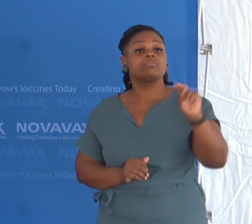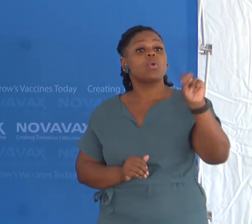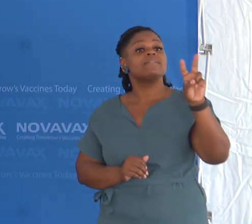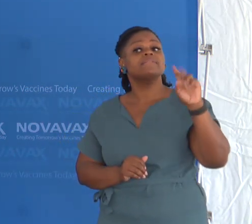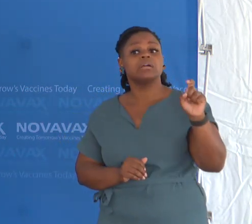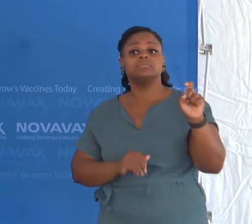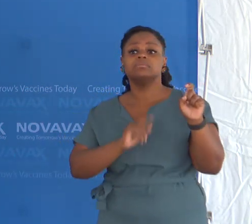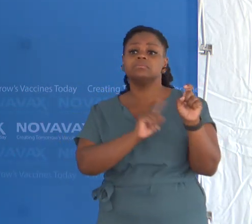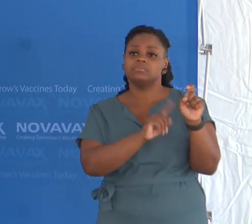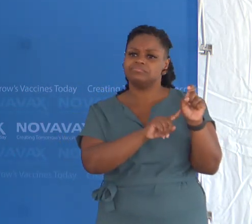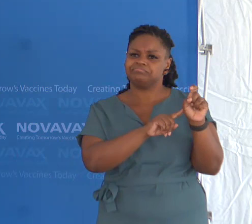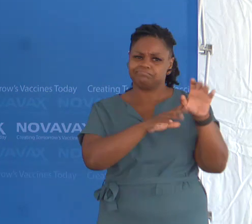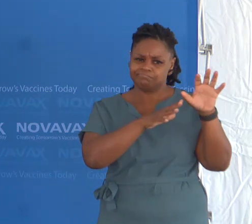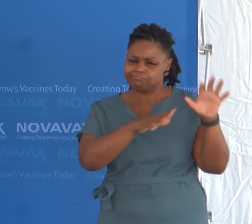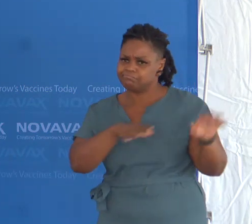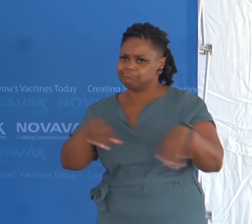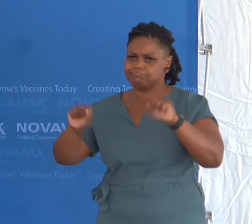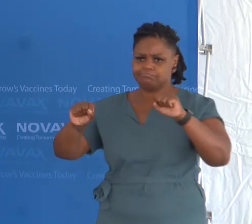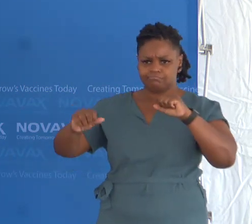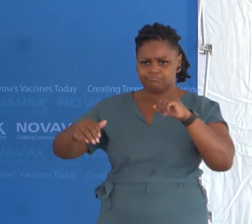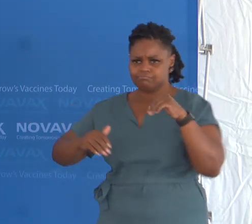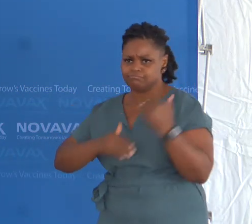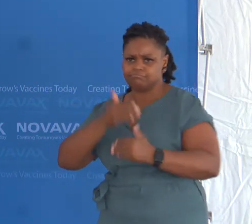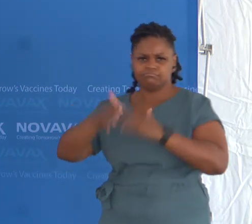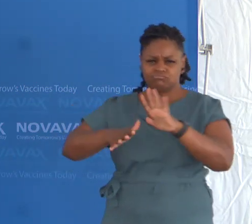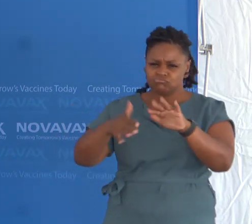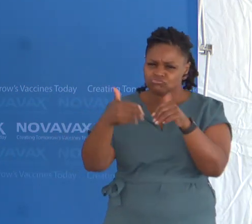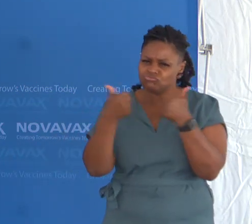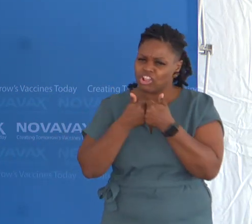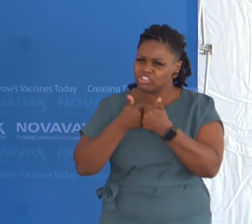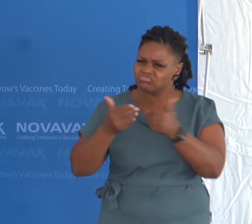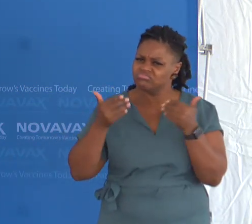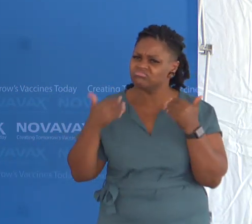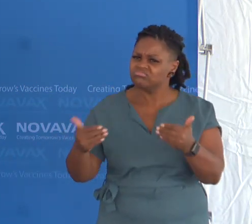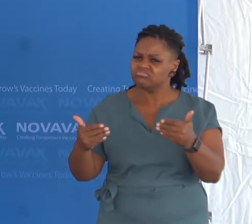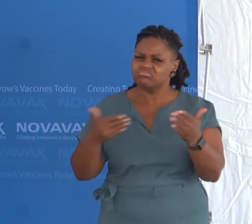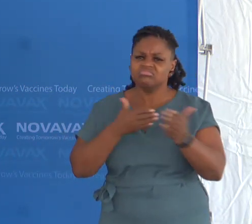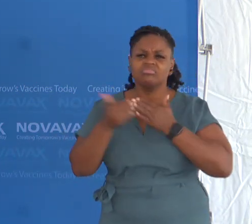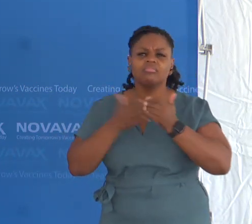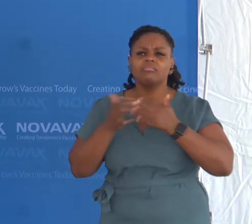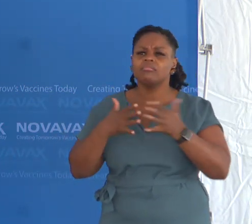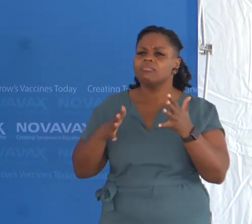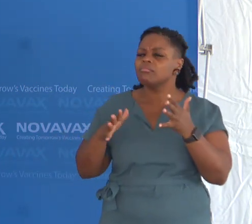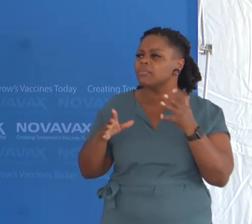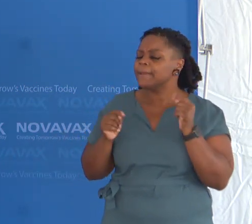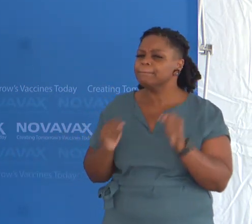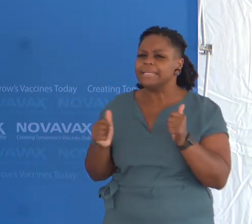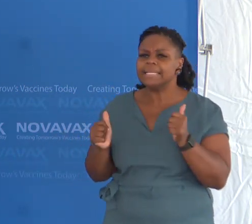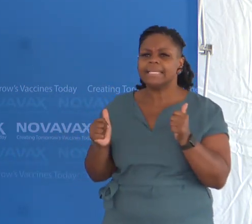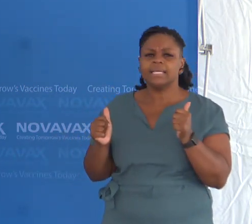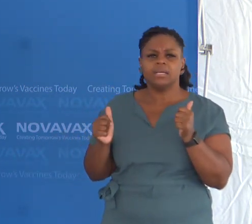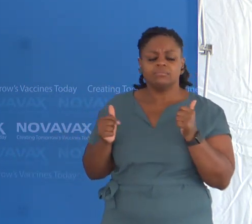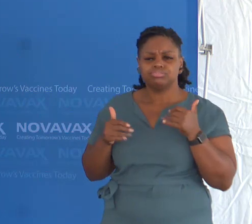and took that challenge head on and immediately hit the ground running.